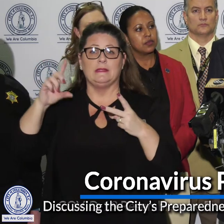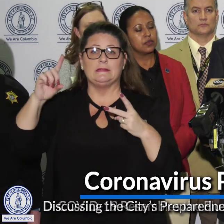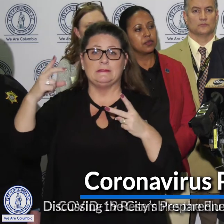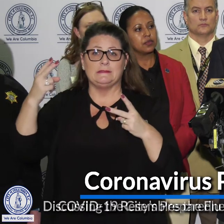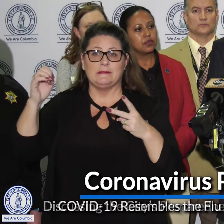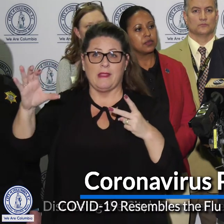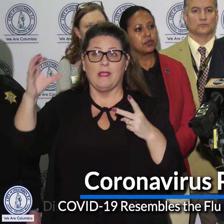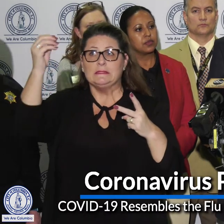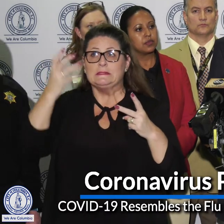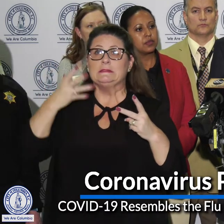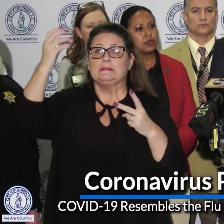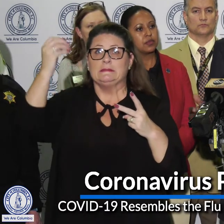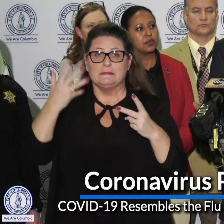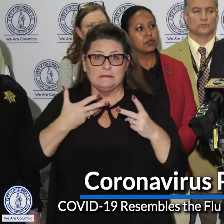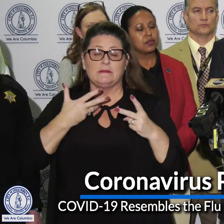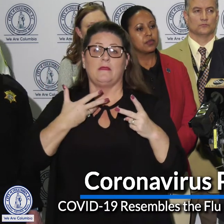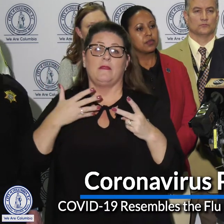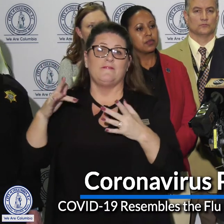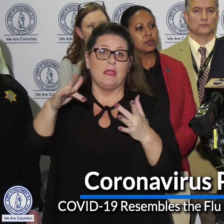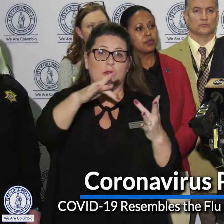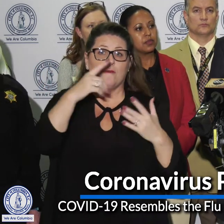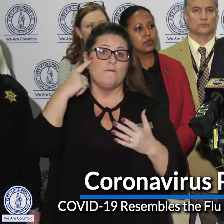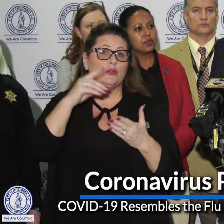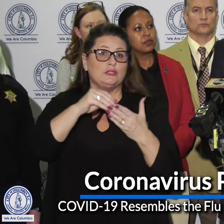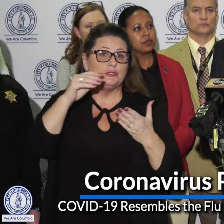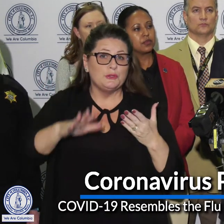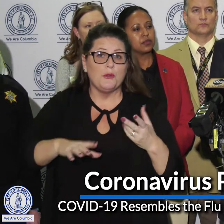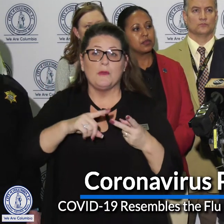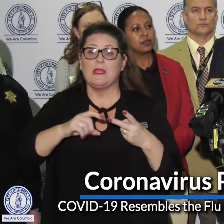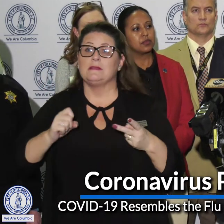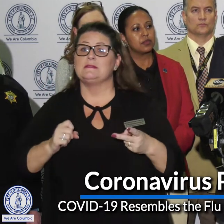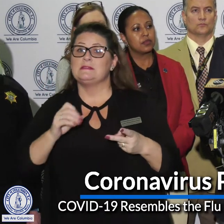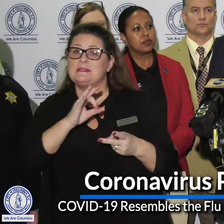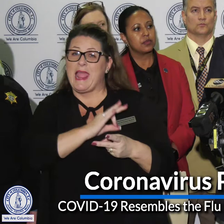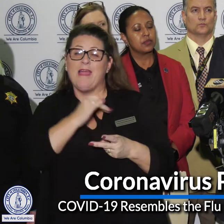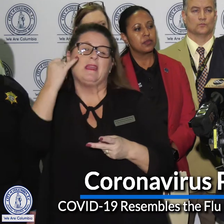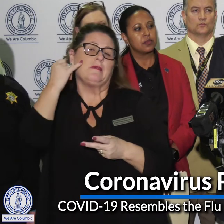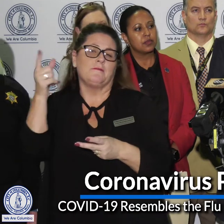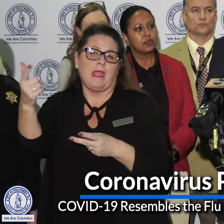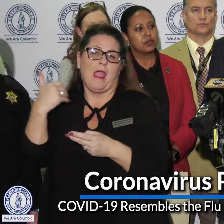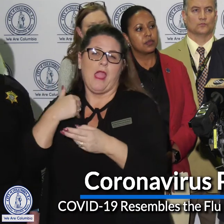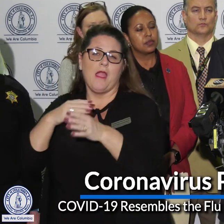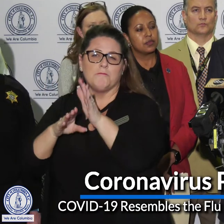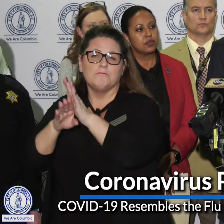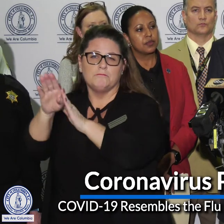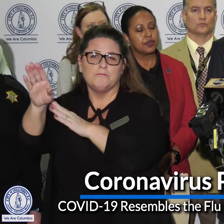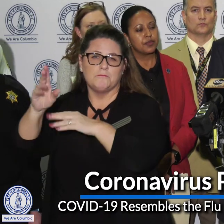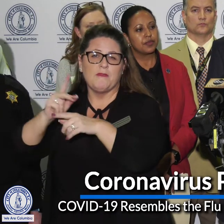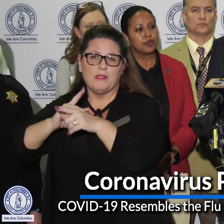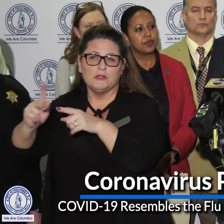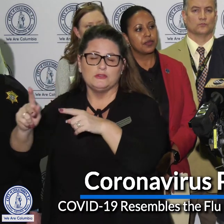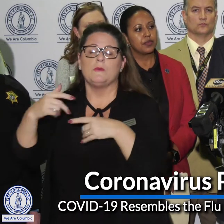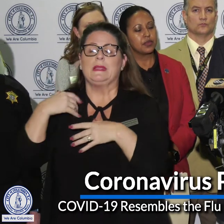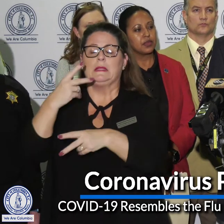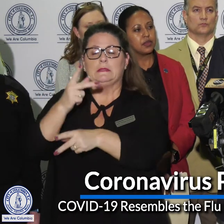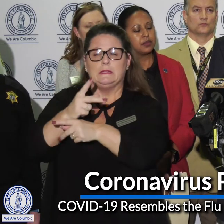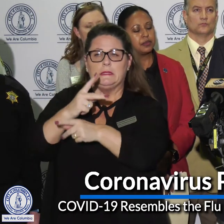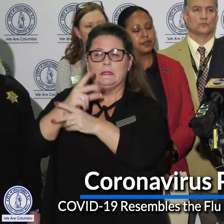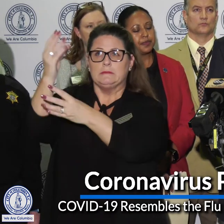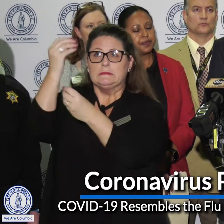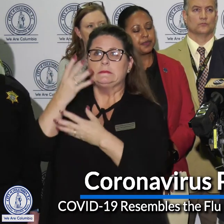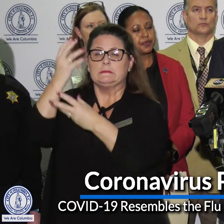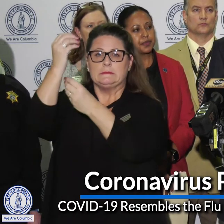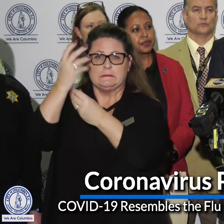of travel for students, field trips, or staff with professional development. We're keeping an eye on those things as